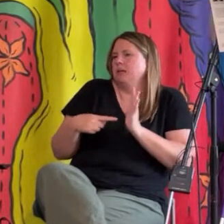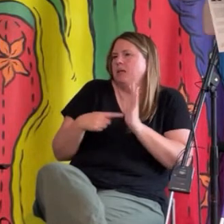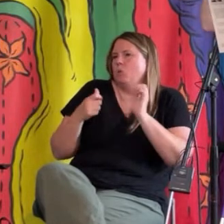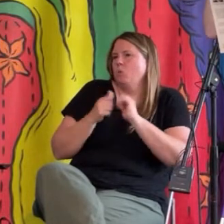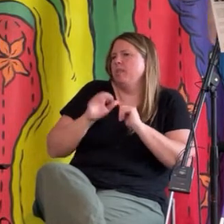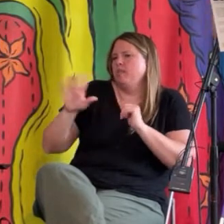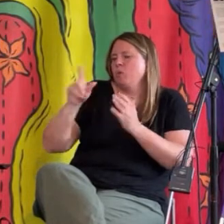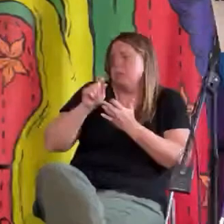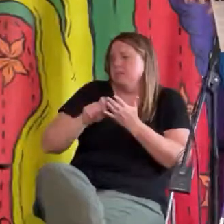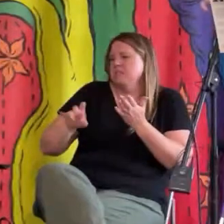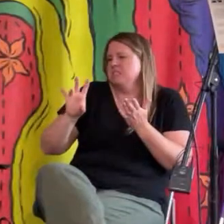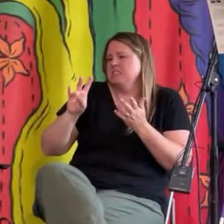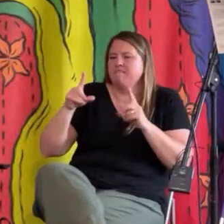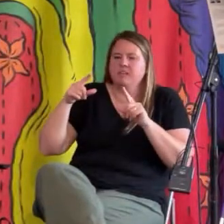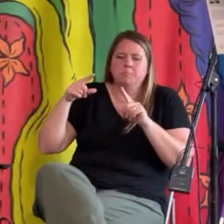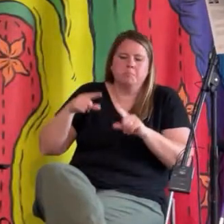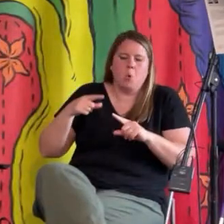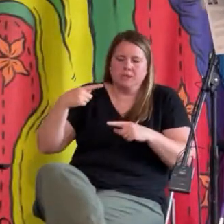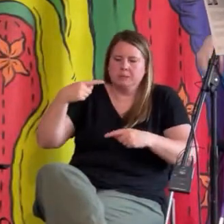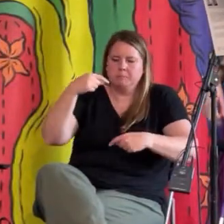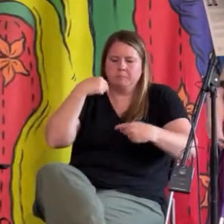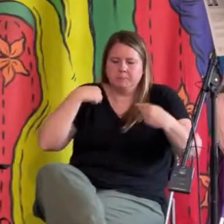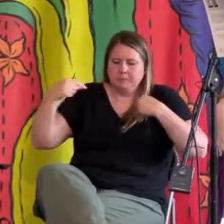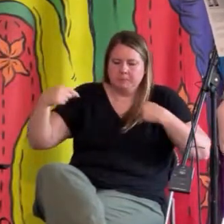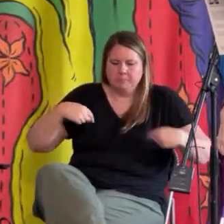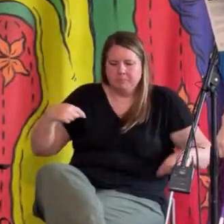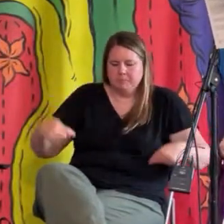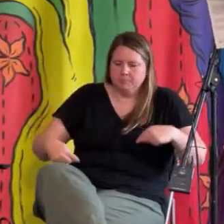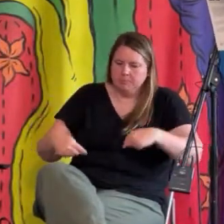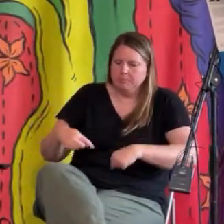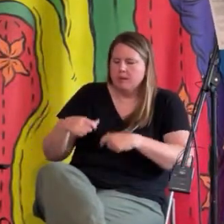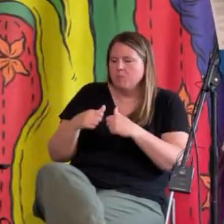pencils, 7 points tickling me with color.